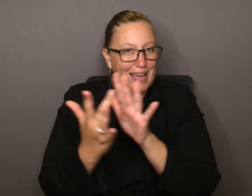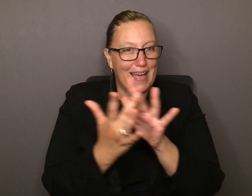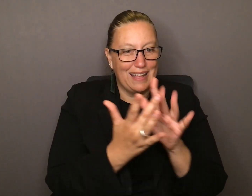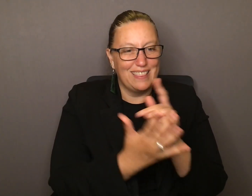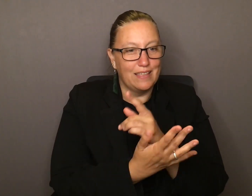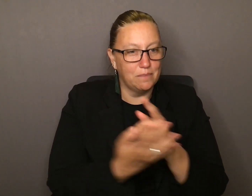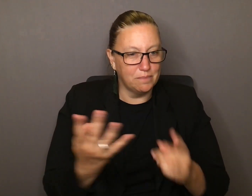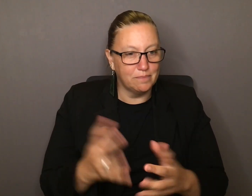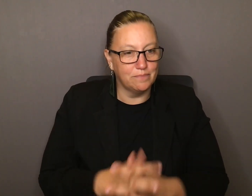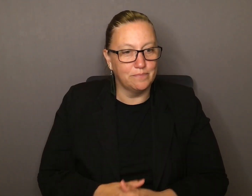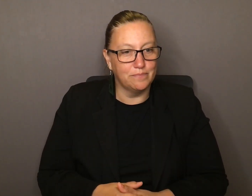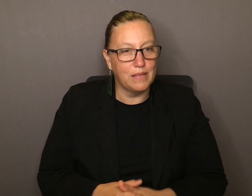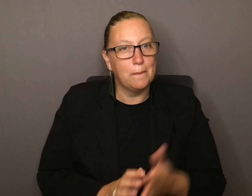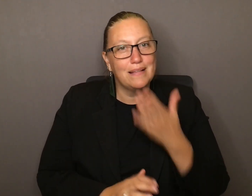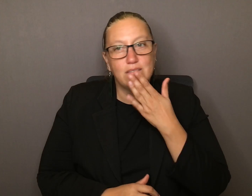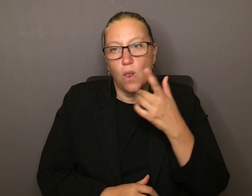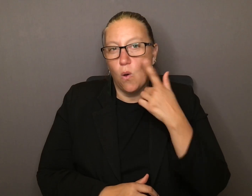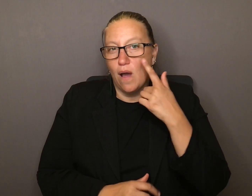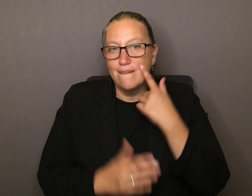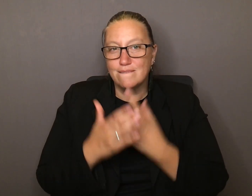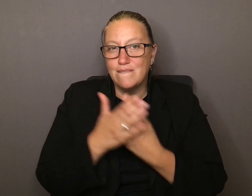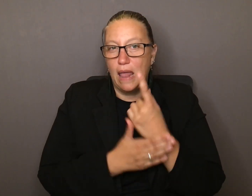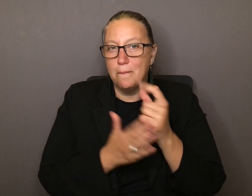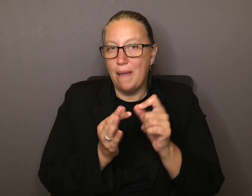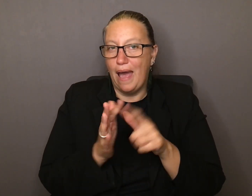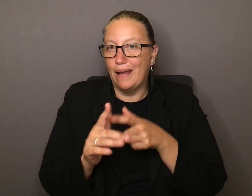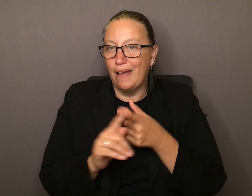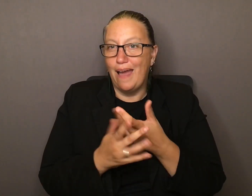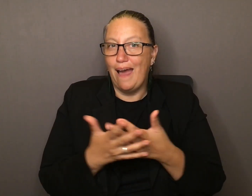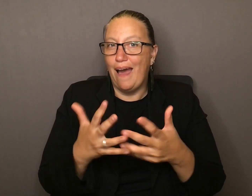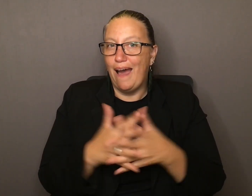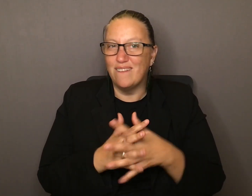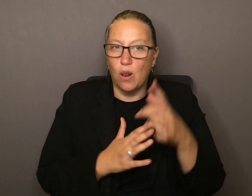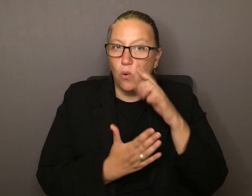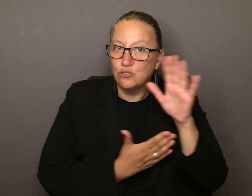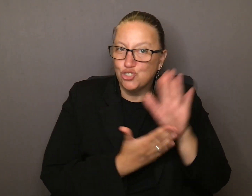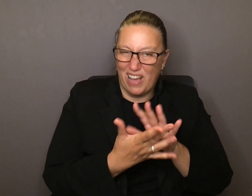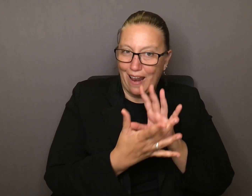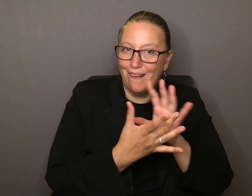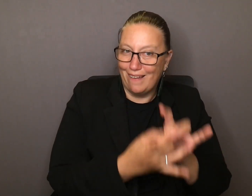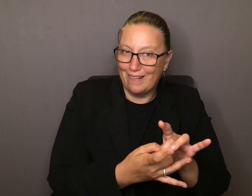You can find the event pack via the link in the chat. Thank you, Sue and colleagues.